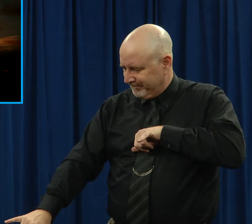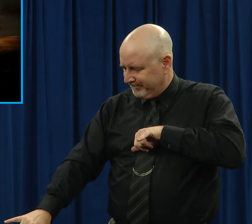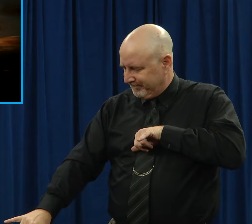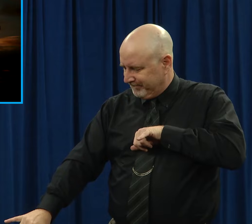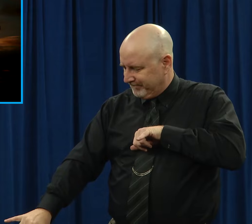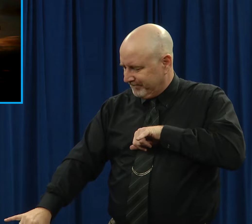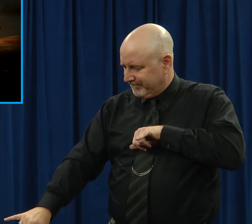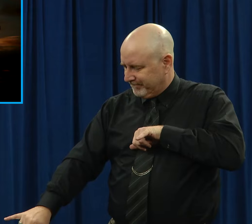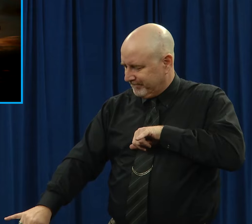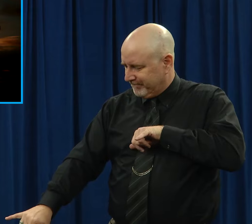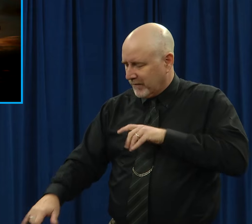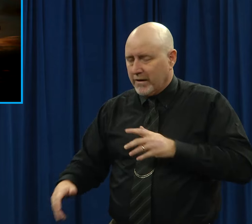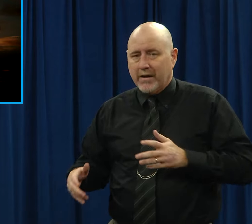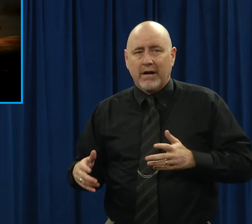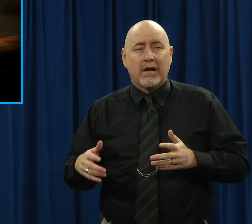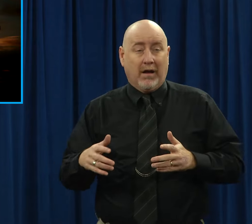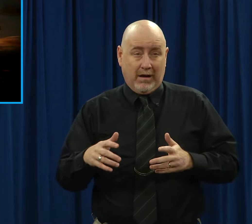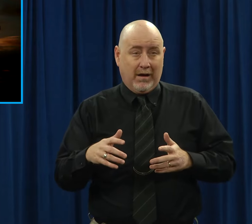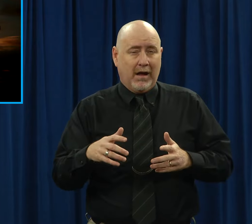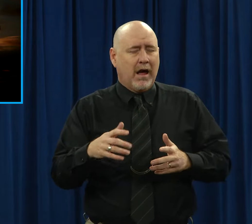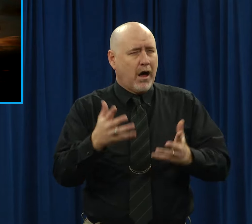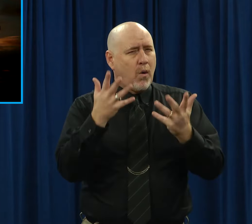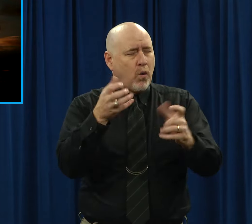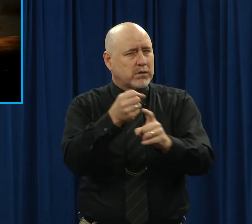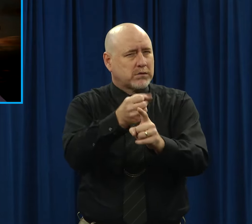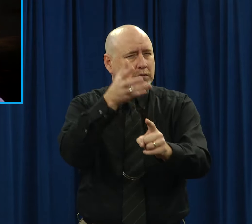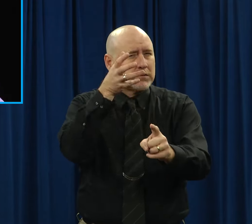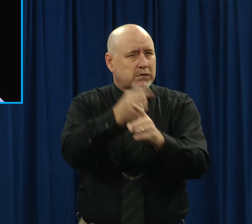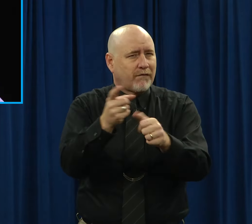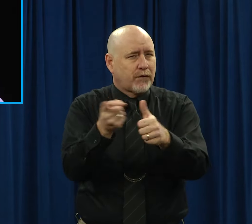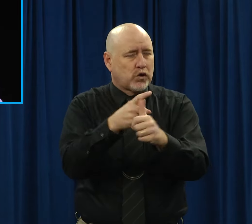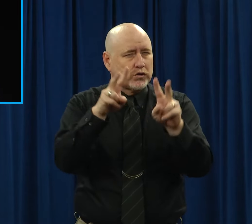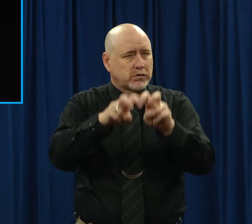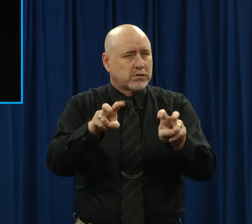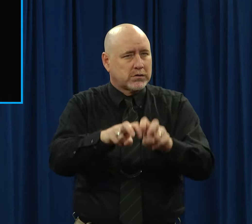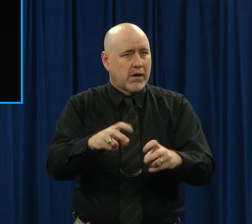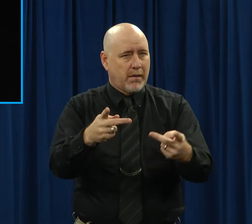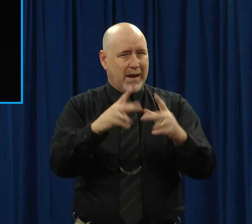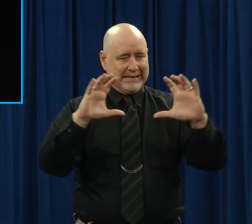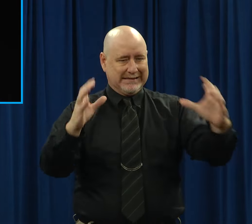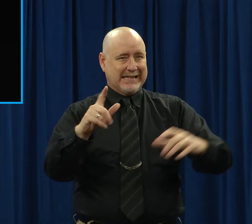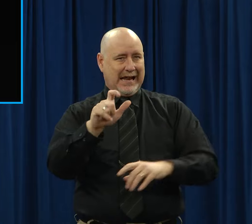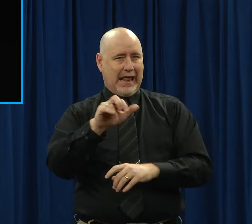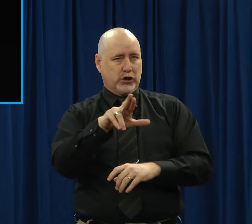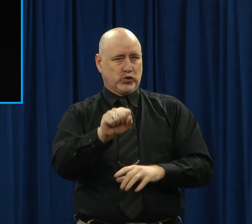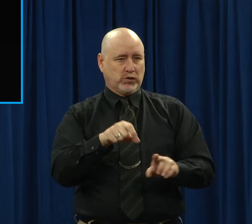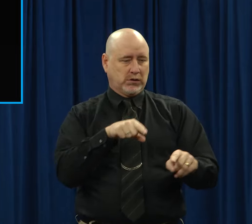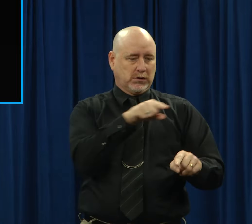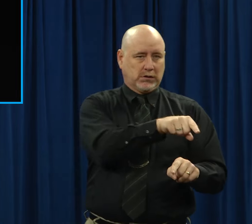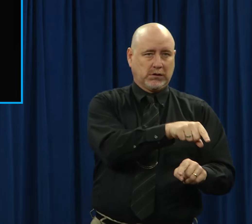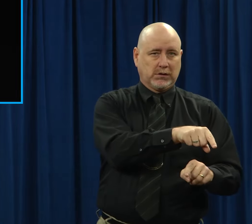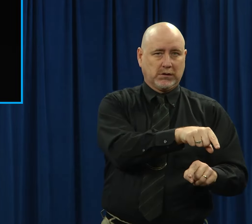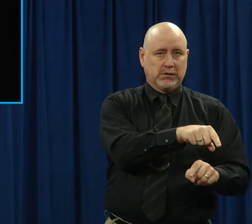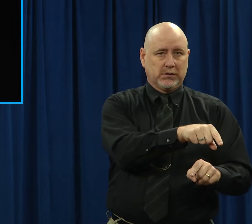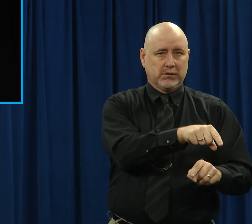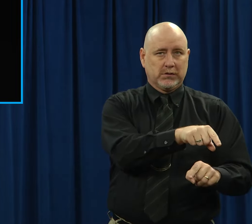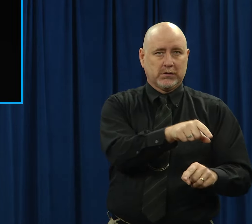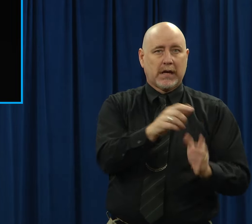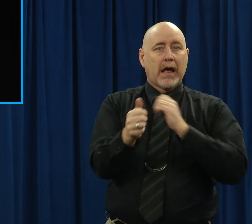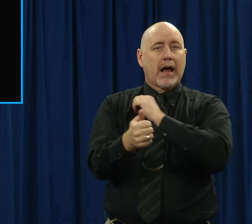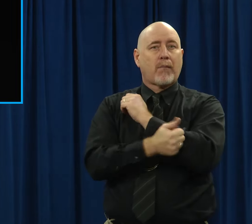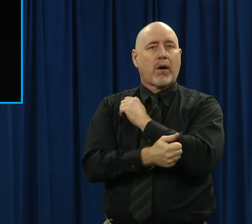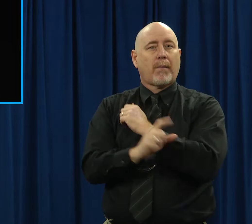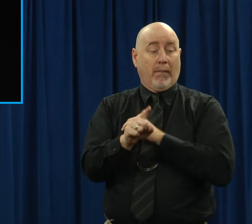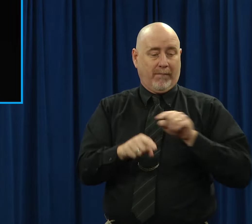can those from there pass to us." Now, I want us first to look at this place where Lazarus was